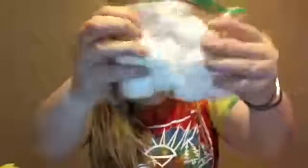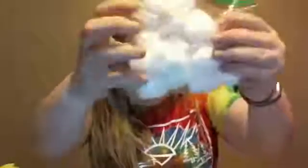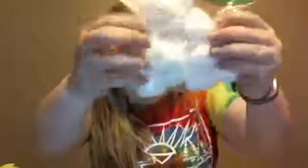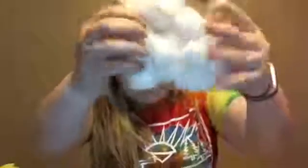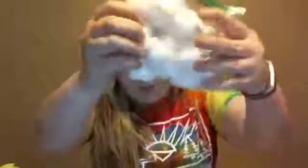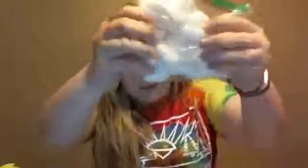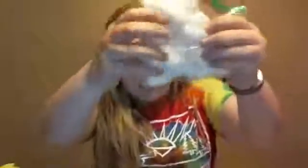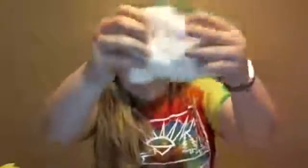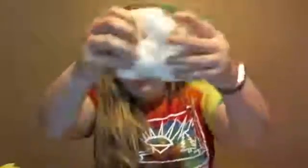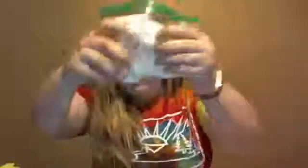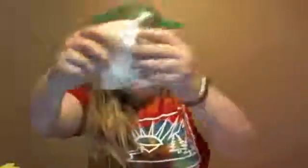bag crumbling?